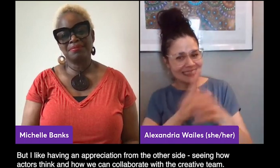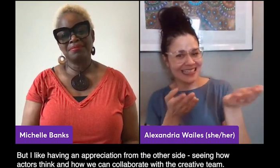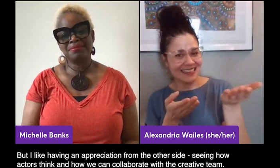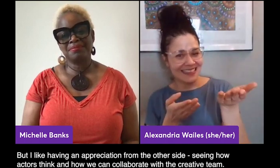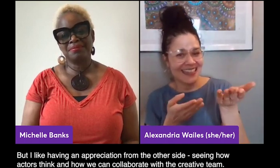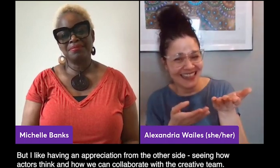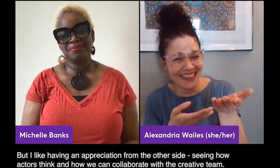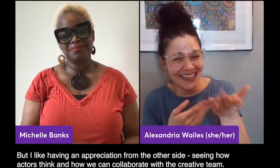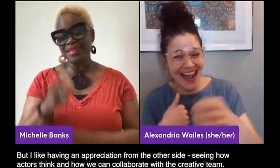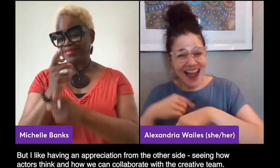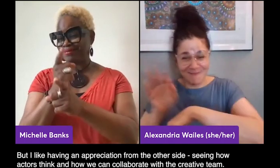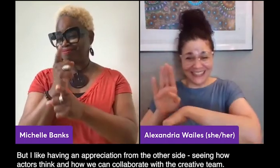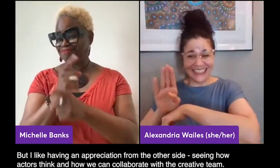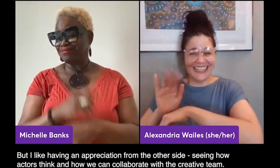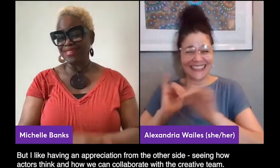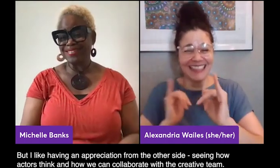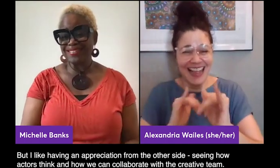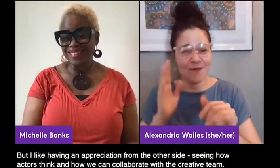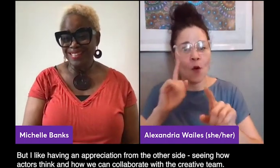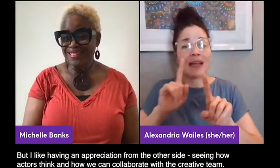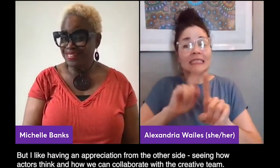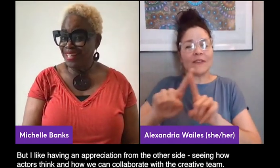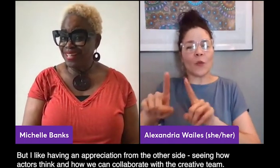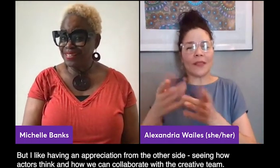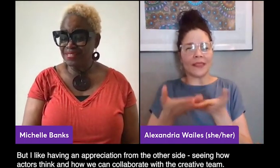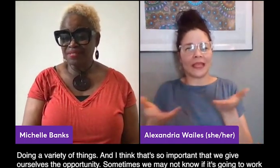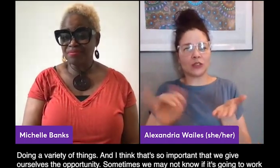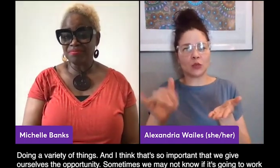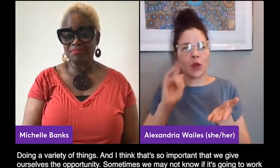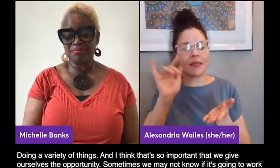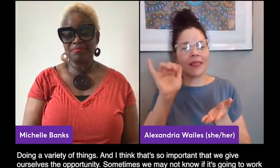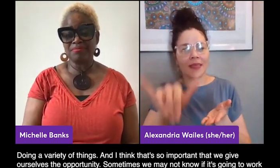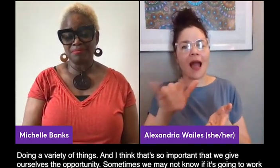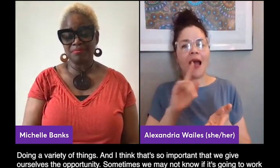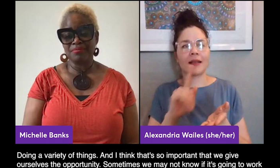you now. You're very busy and I'm very busy.